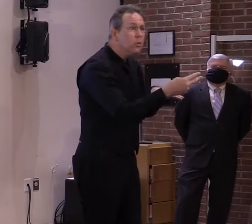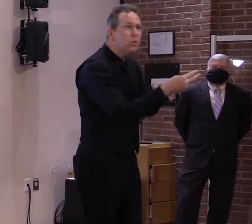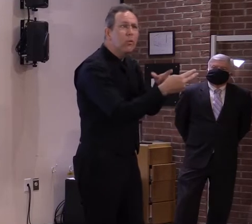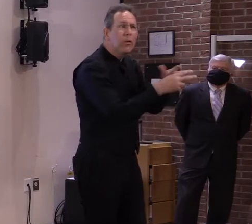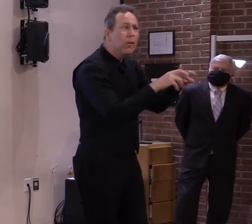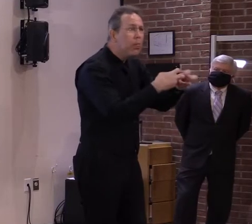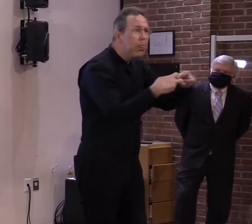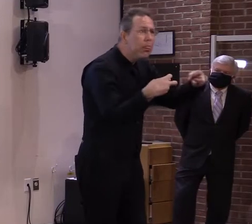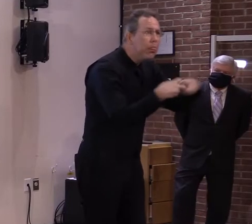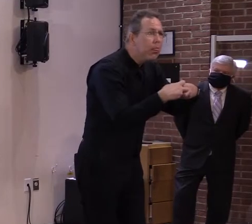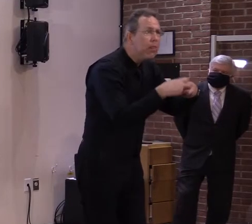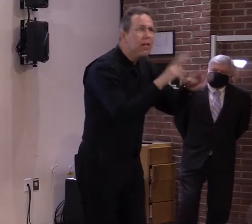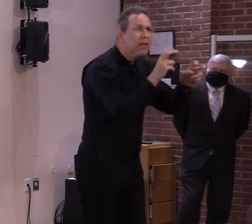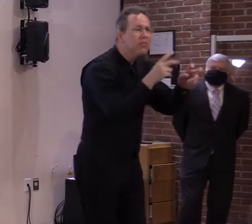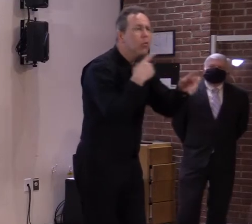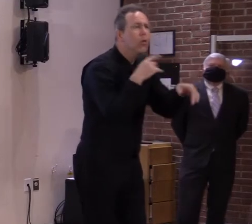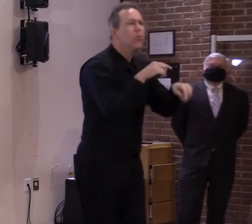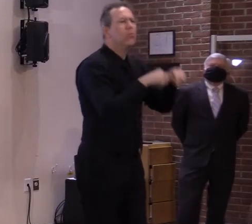this.